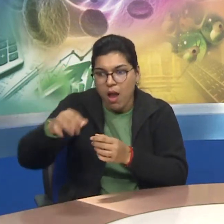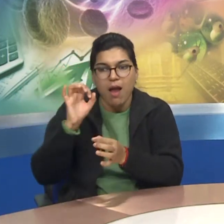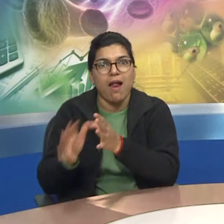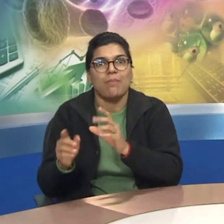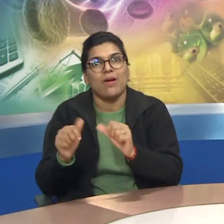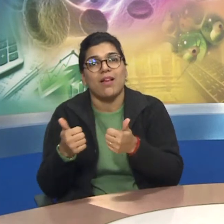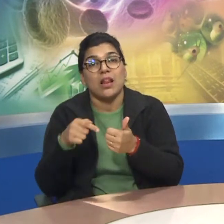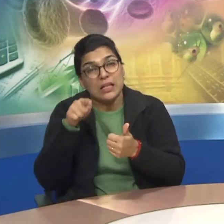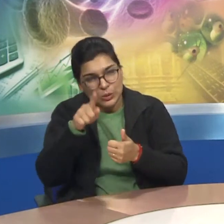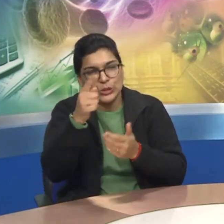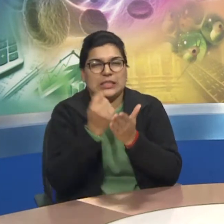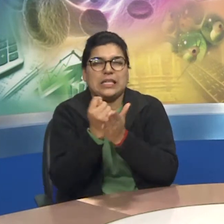energy.